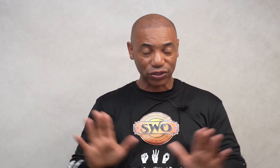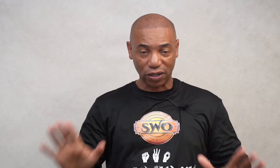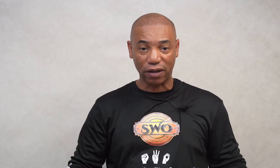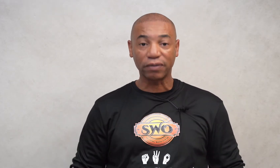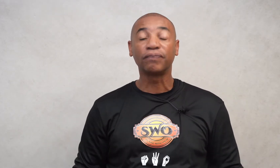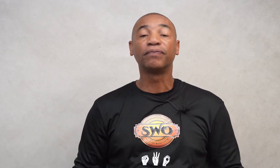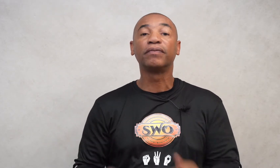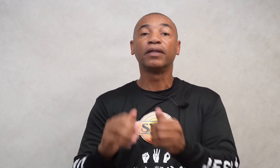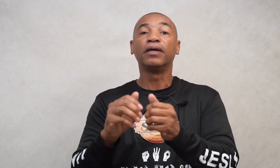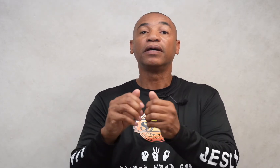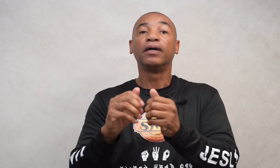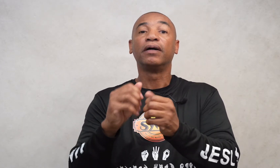long.